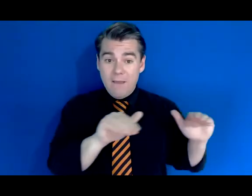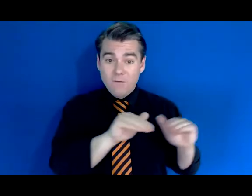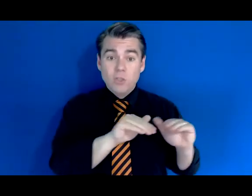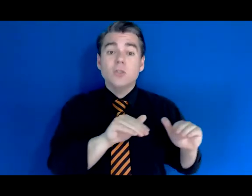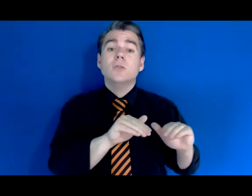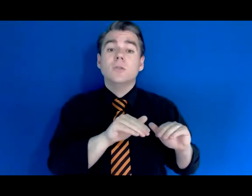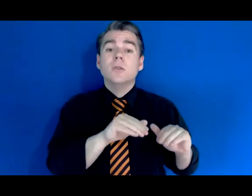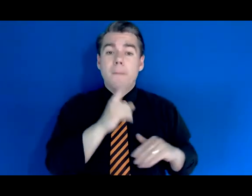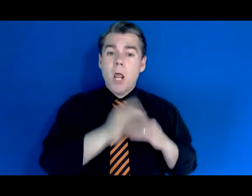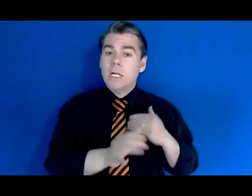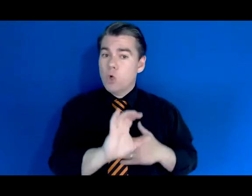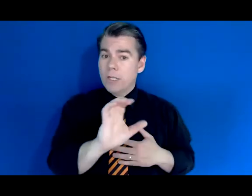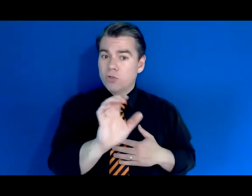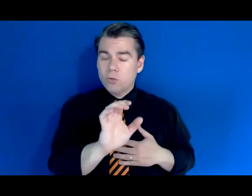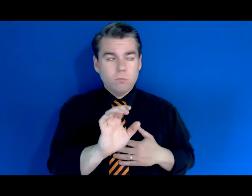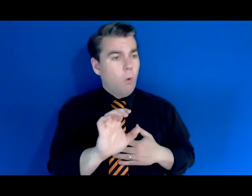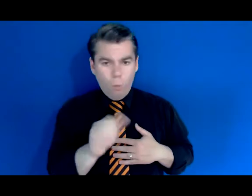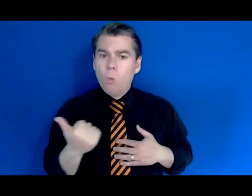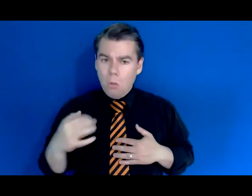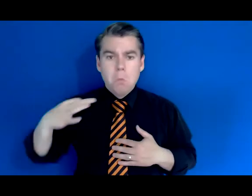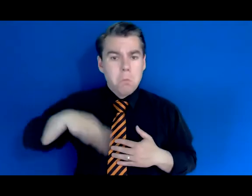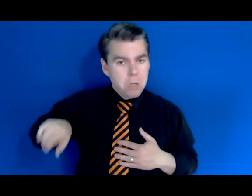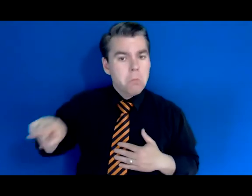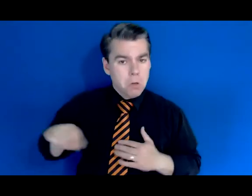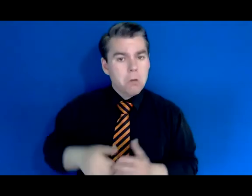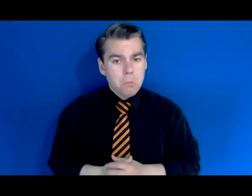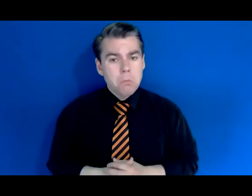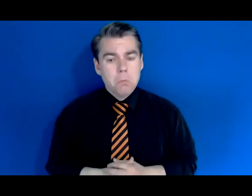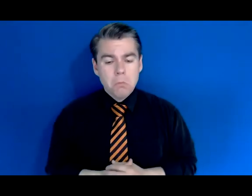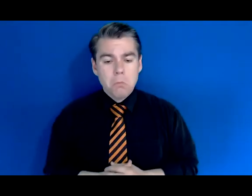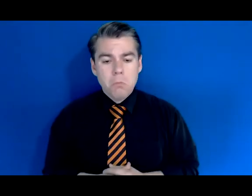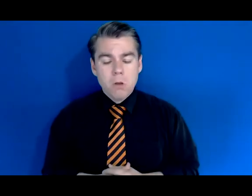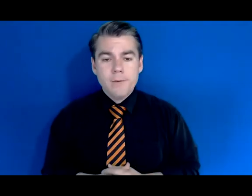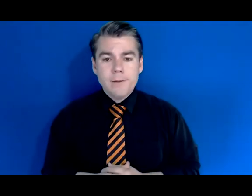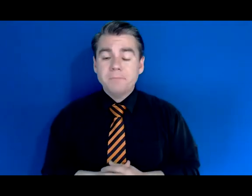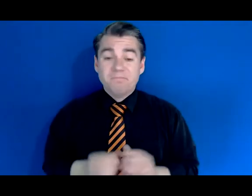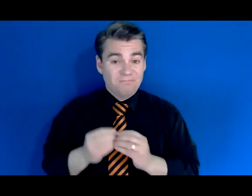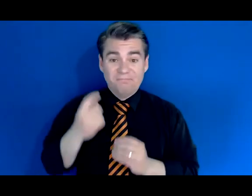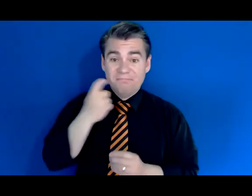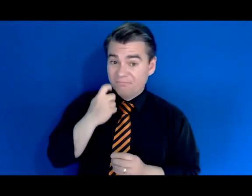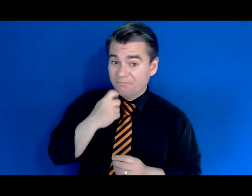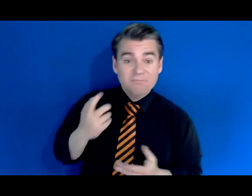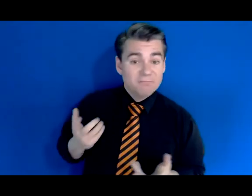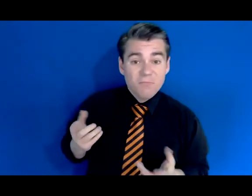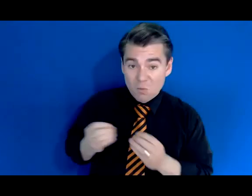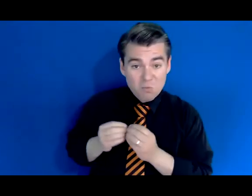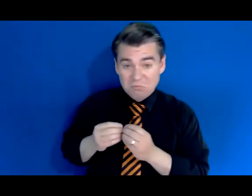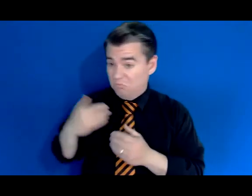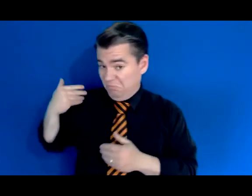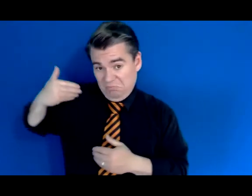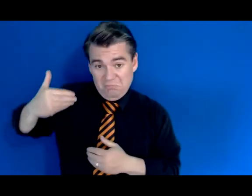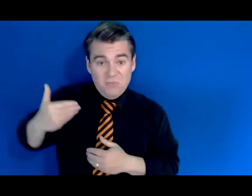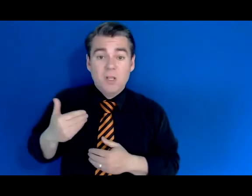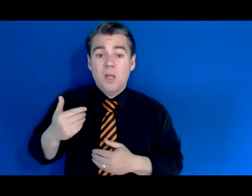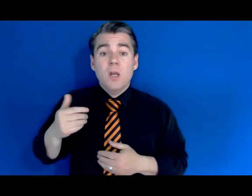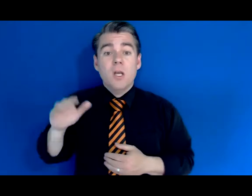this amazing natural medicine. More recently, it has been proposed that Garcinia cambogia has